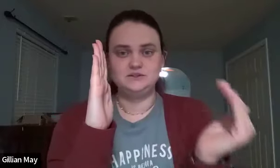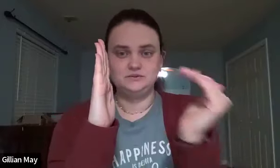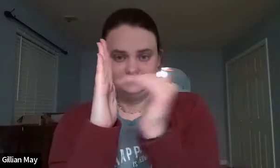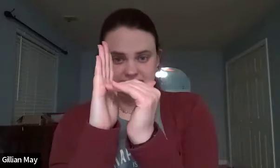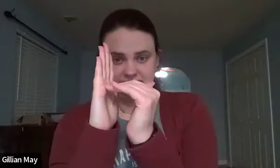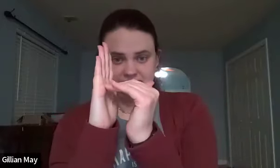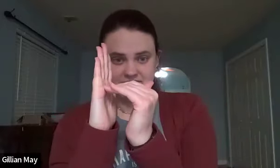So